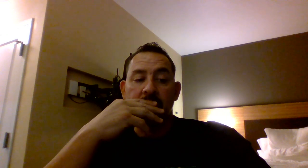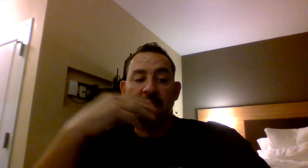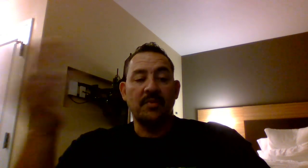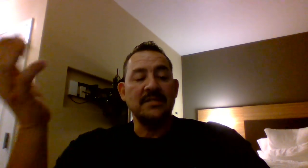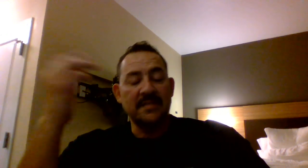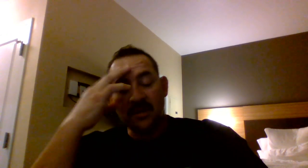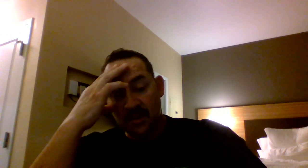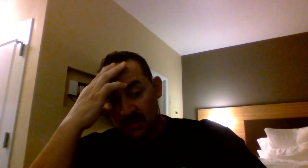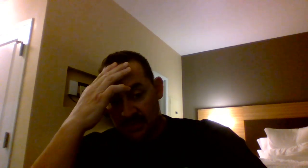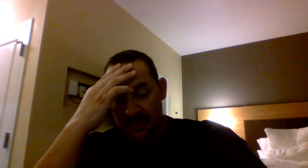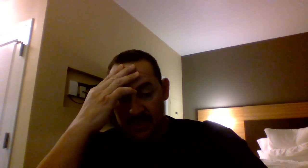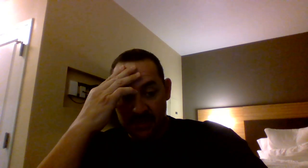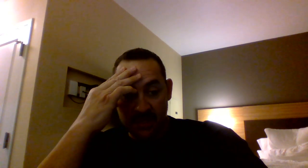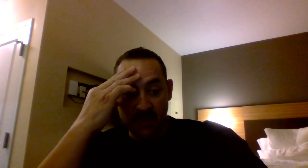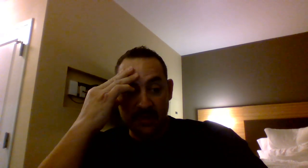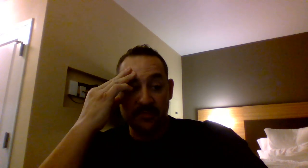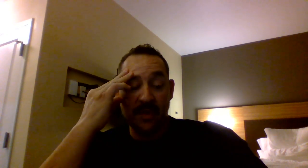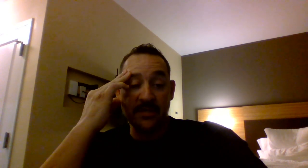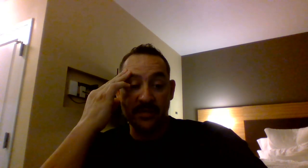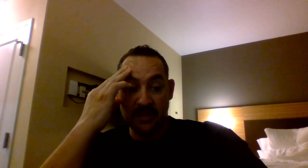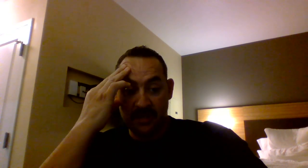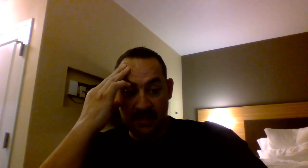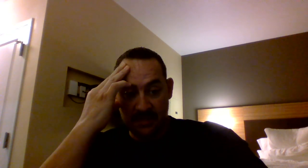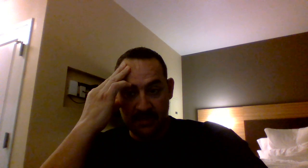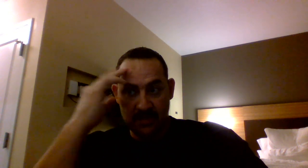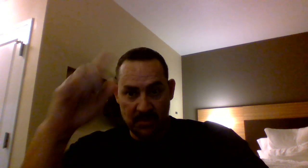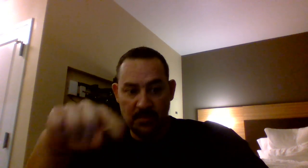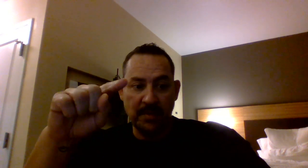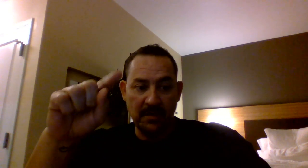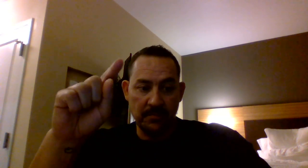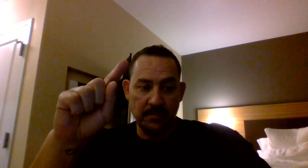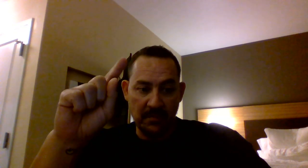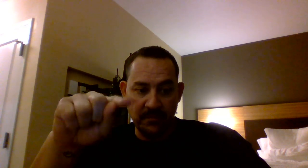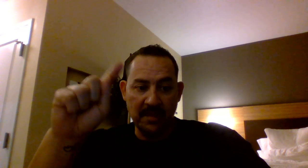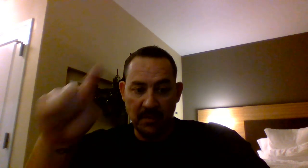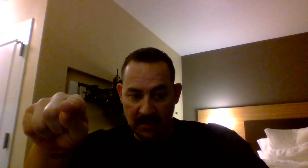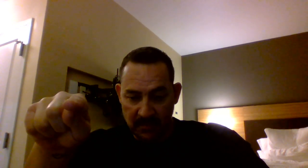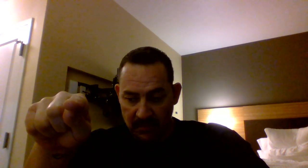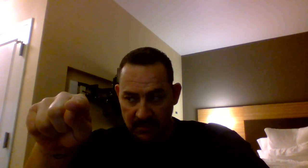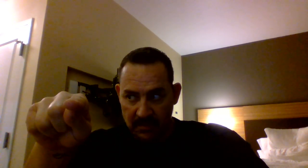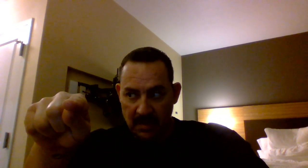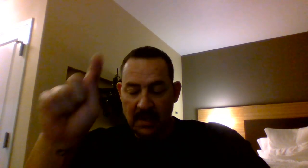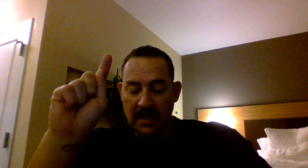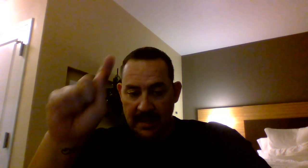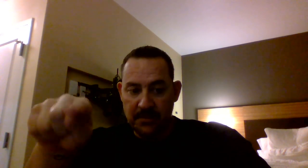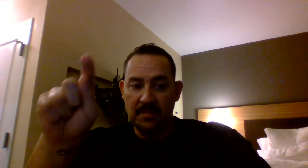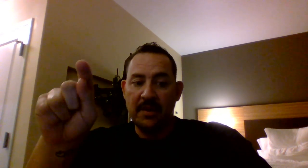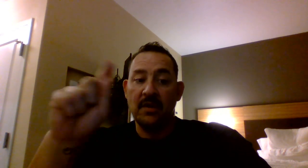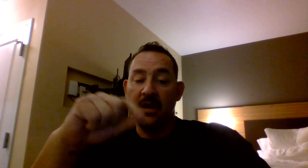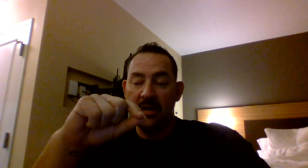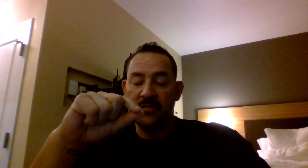The process that occurs in respiration is the two pyruvate molecules enter the